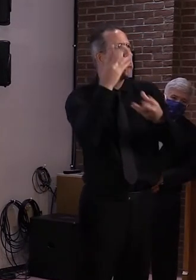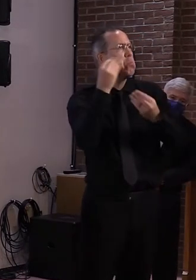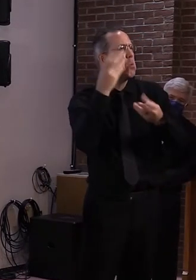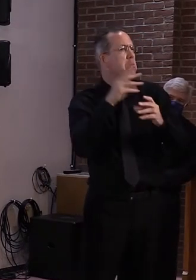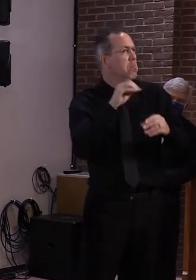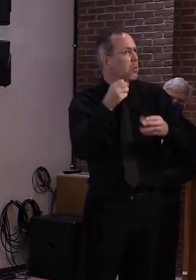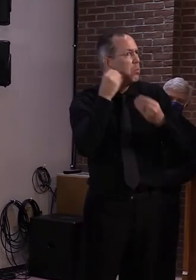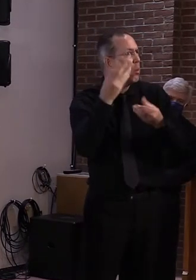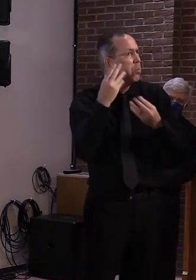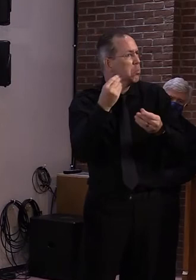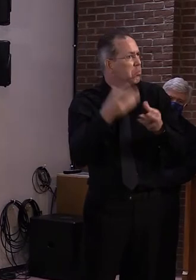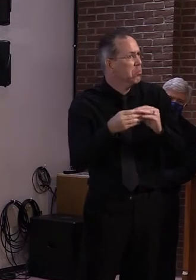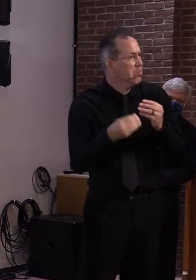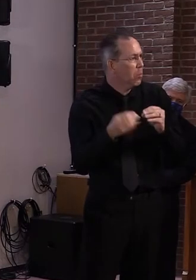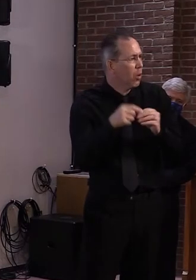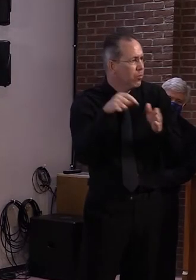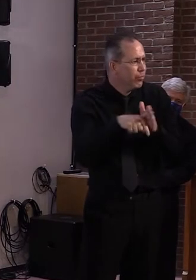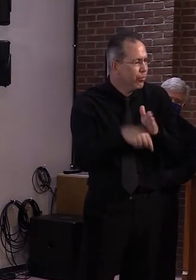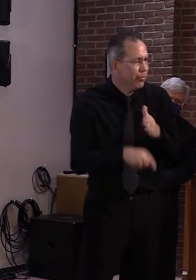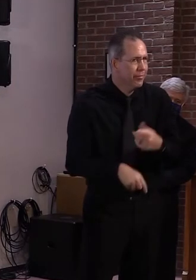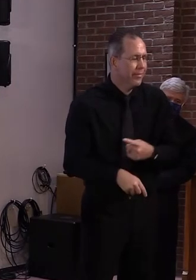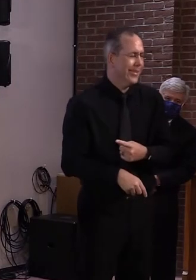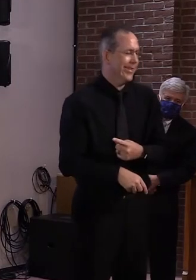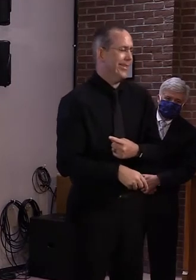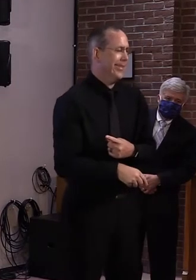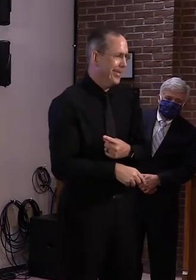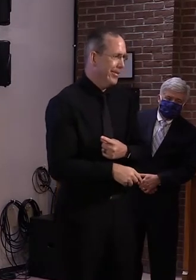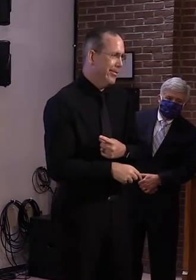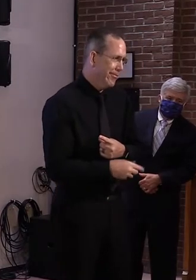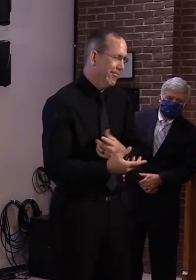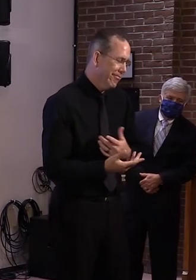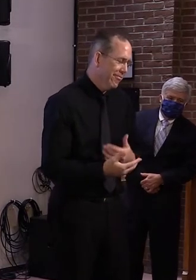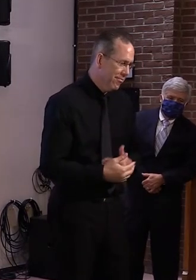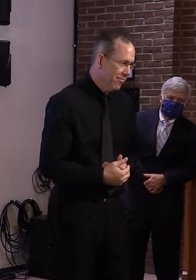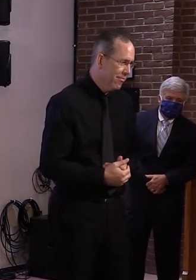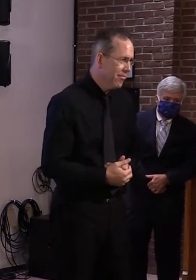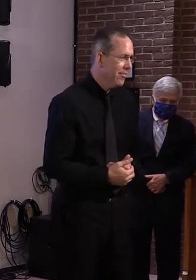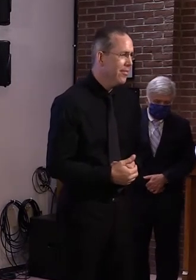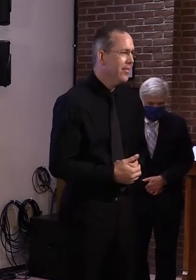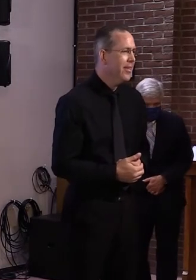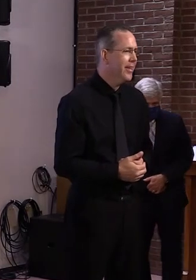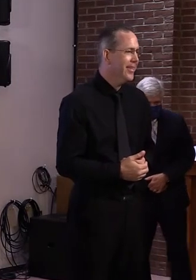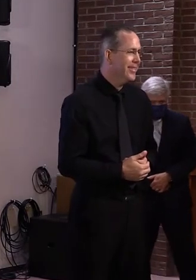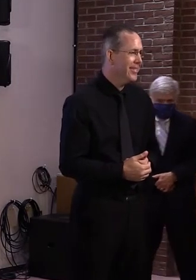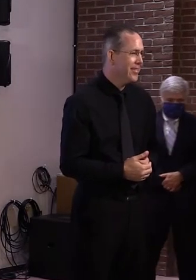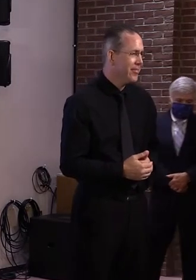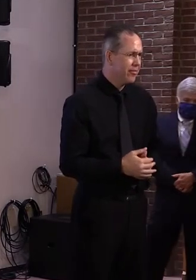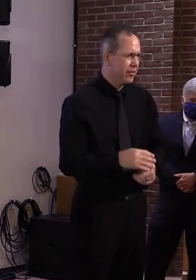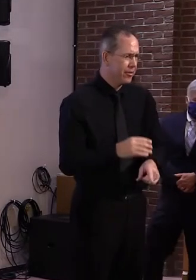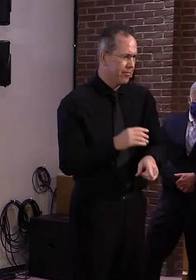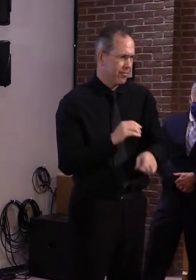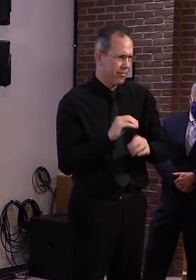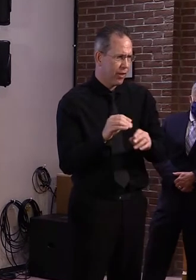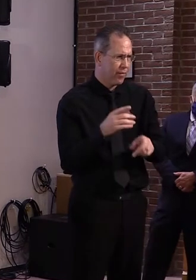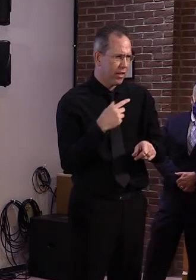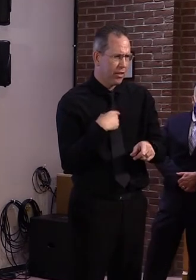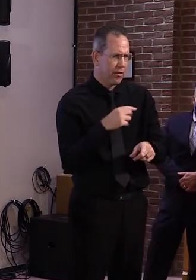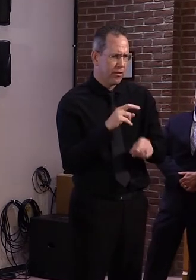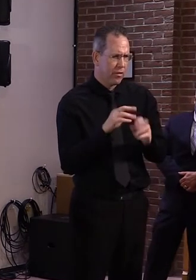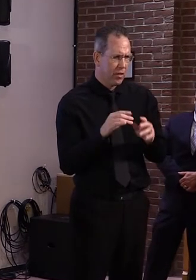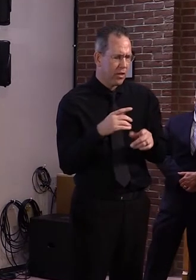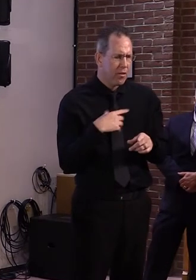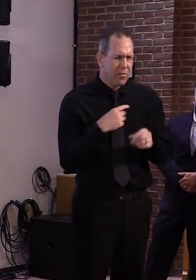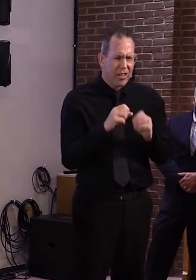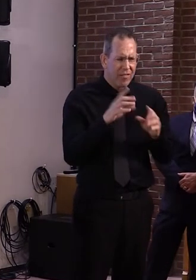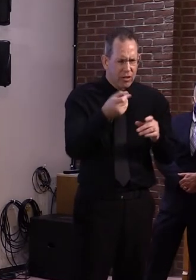Could you repeat the question? Oh, I can certainly take a look. Sorry. Yeah. I think the question, pardon me if I'm wrong, Aaron, but I think the question was 1 in 5